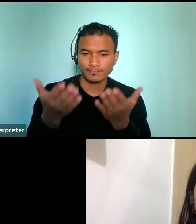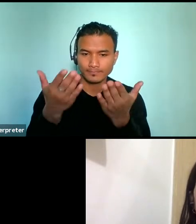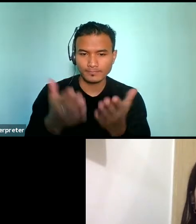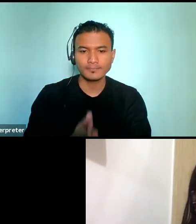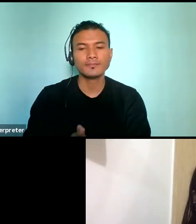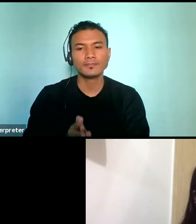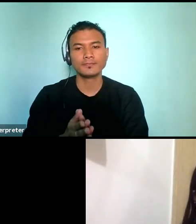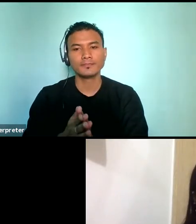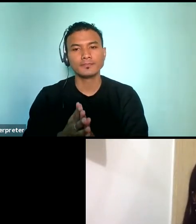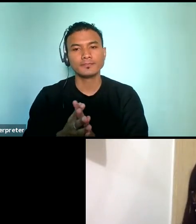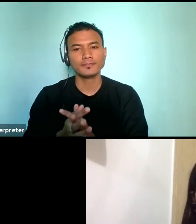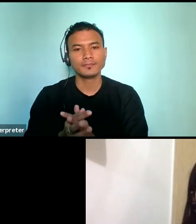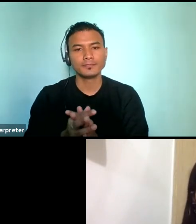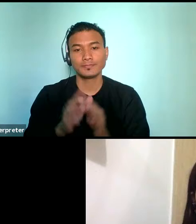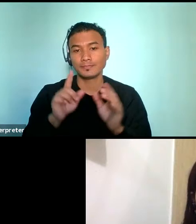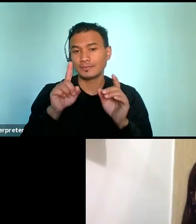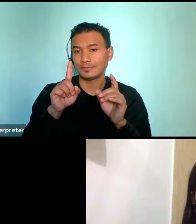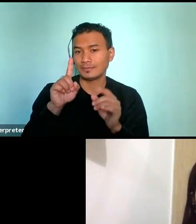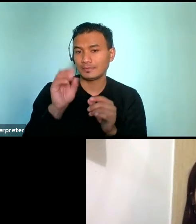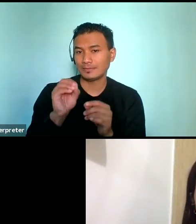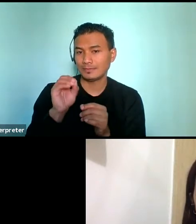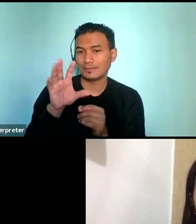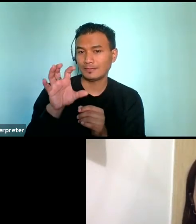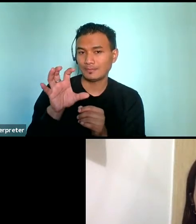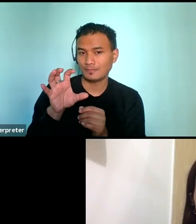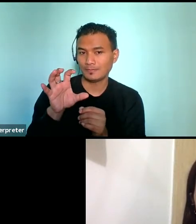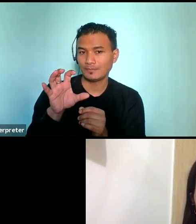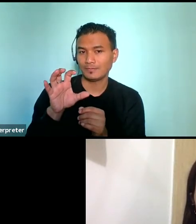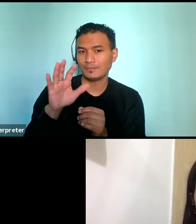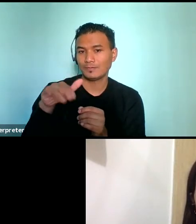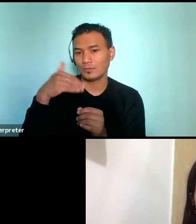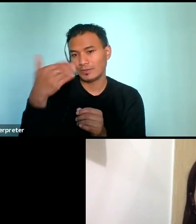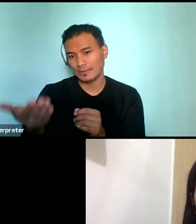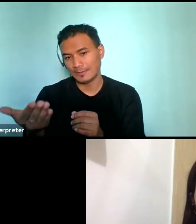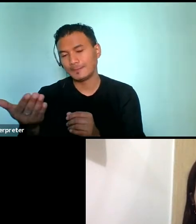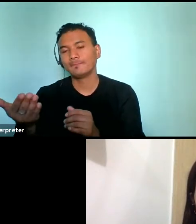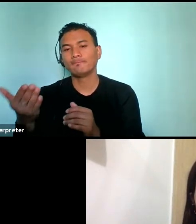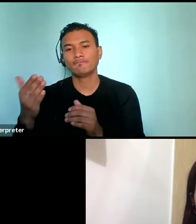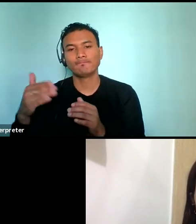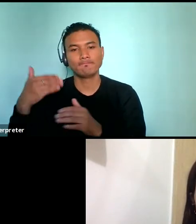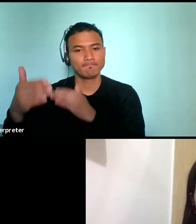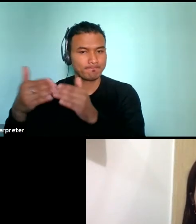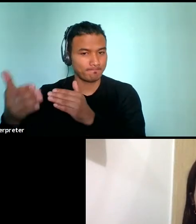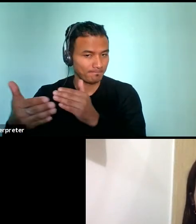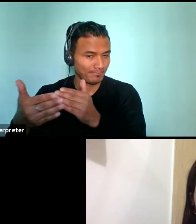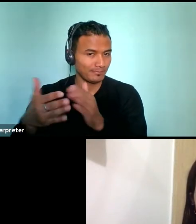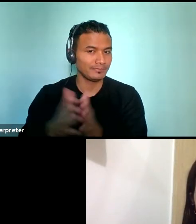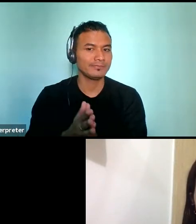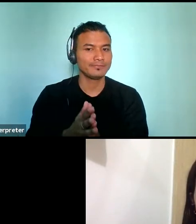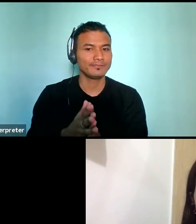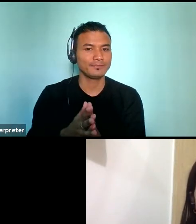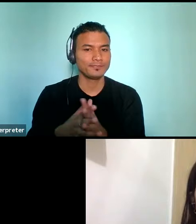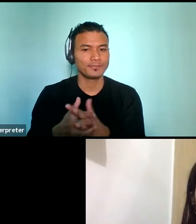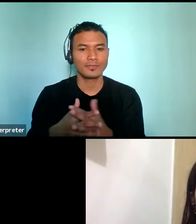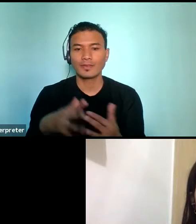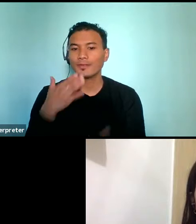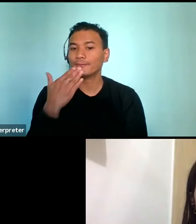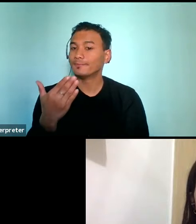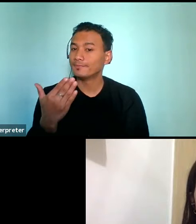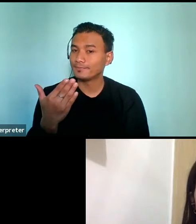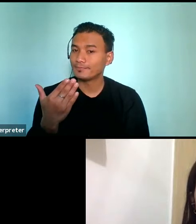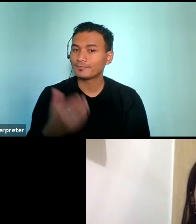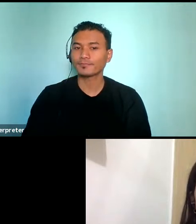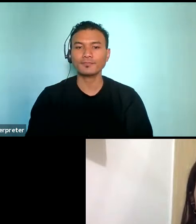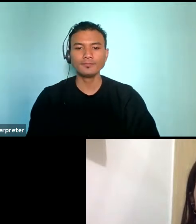Please, you have 10 minutes. Then we go to the other speakers and then we go for the Q&A at the end. Thanks a lot. The floor is